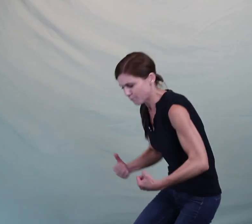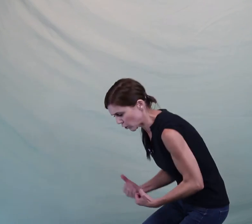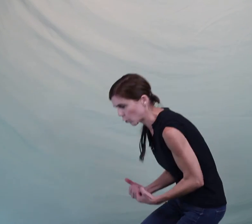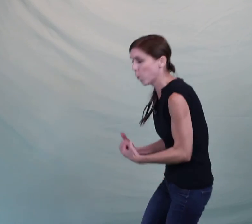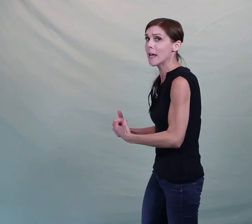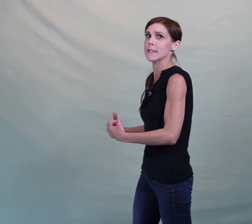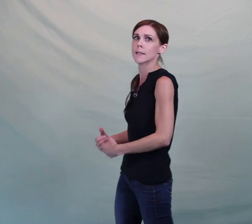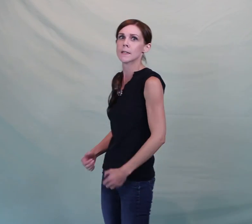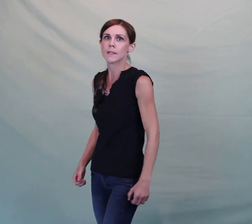quit!